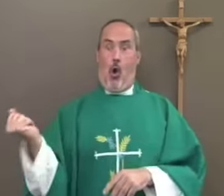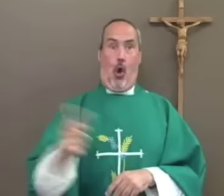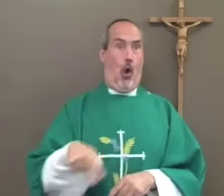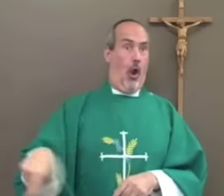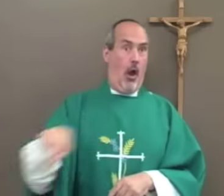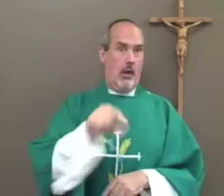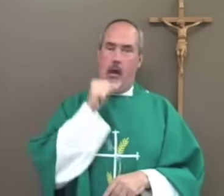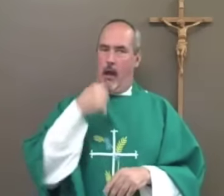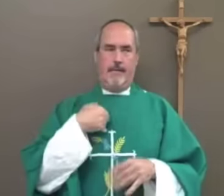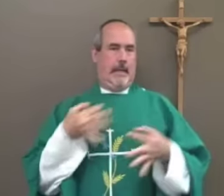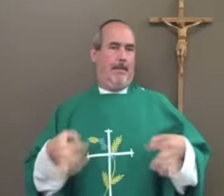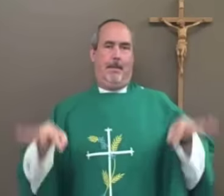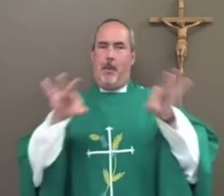we don't know what their vocations were.